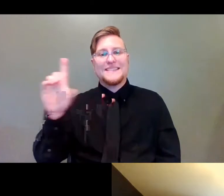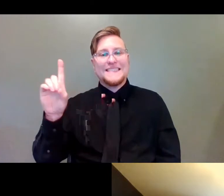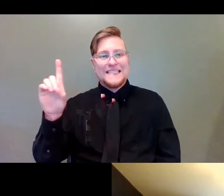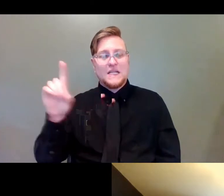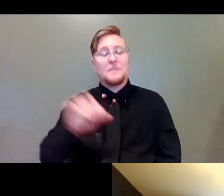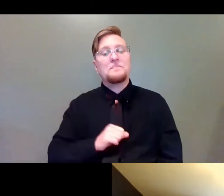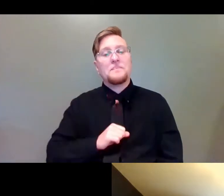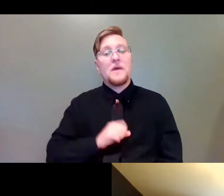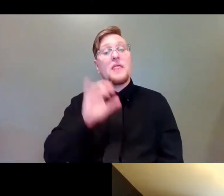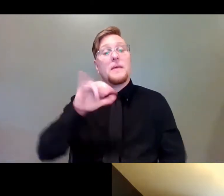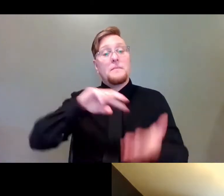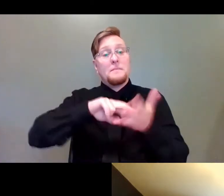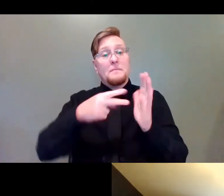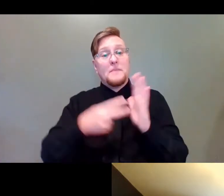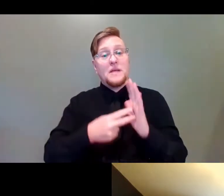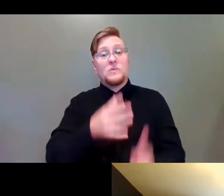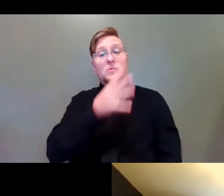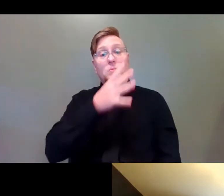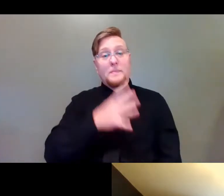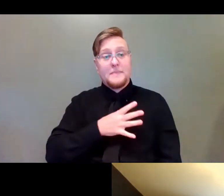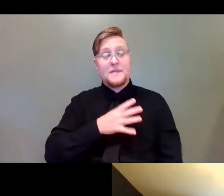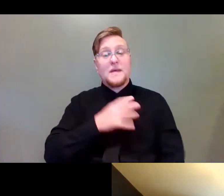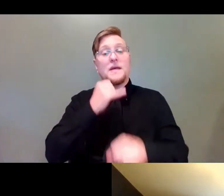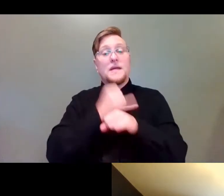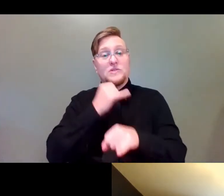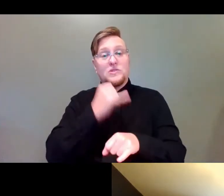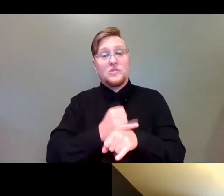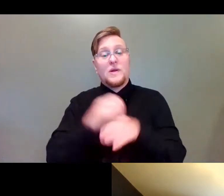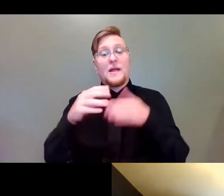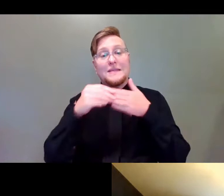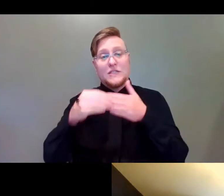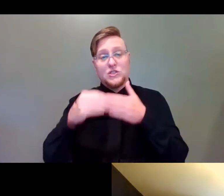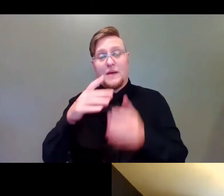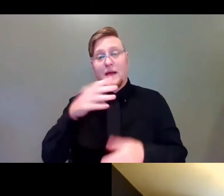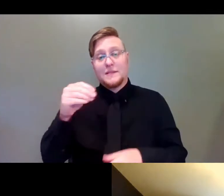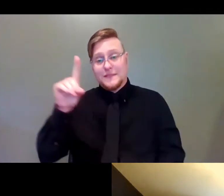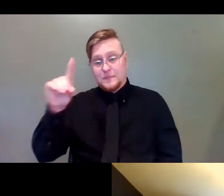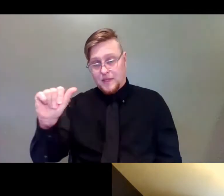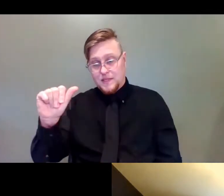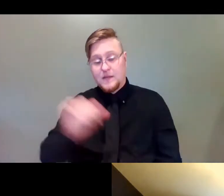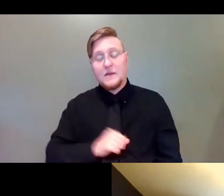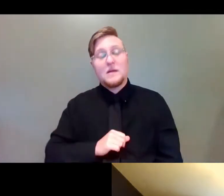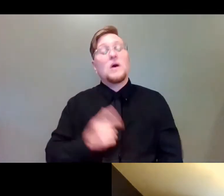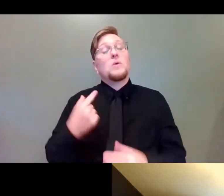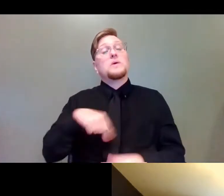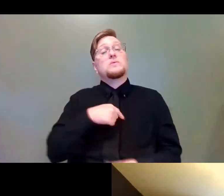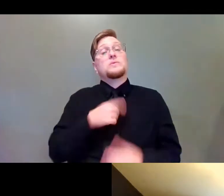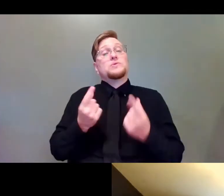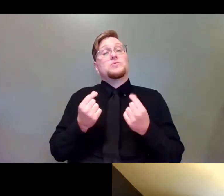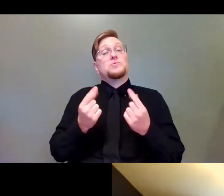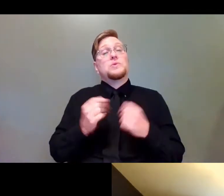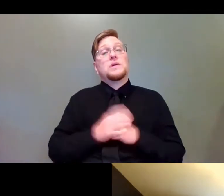And that stands for the Women's Institute on Leadership and Disability. And what we do is we